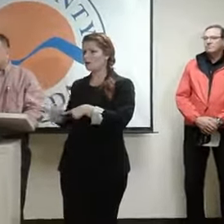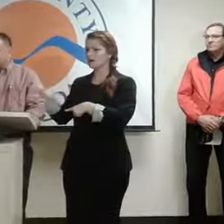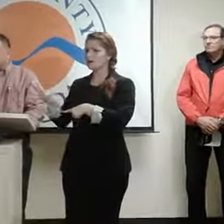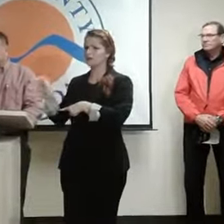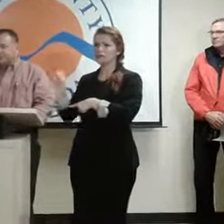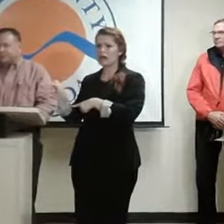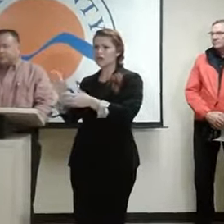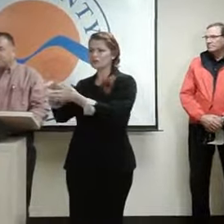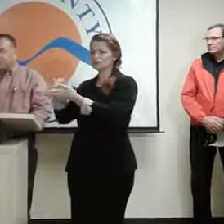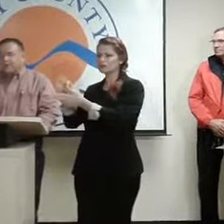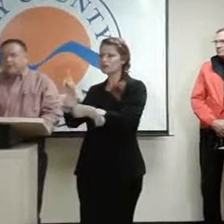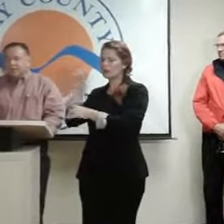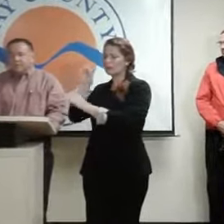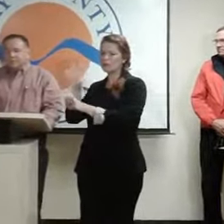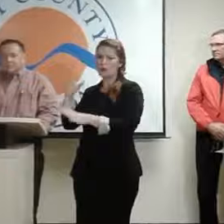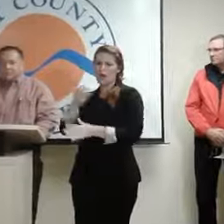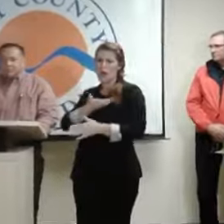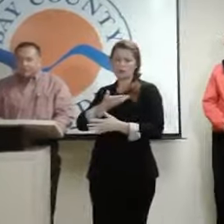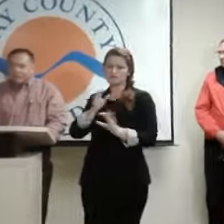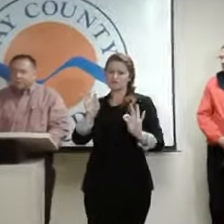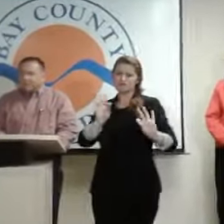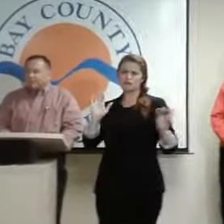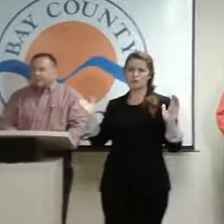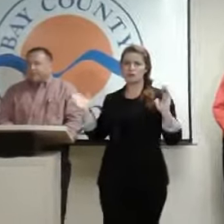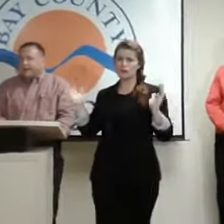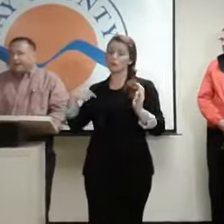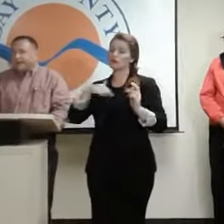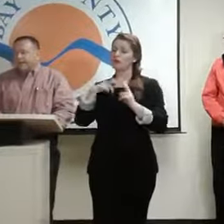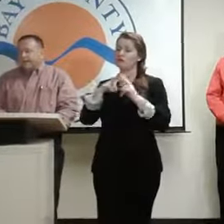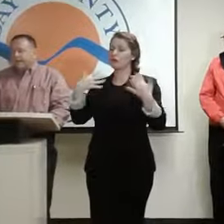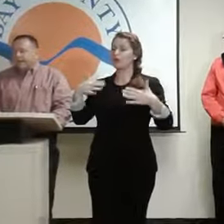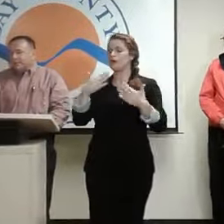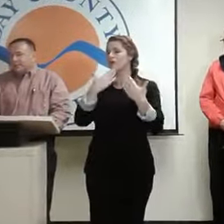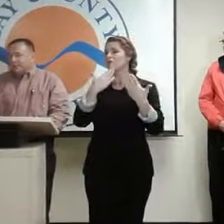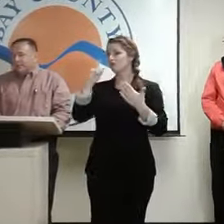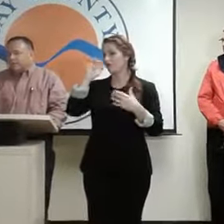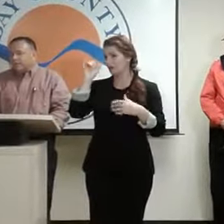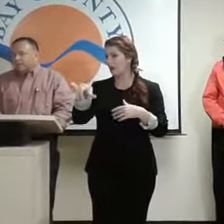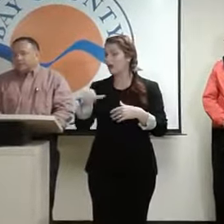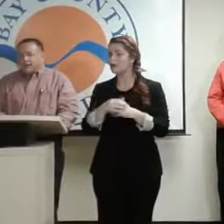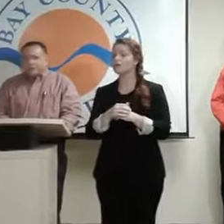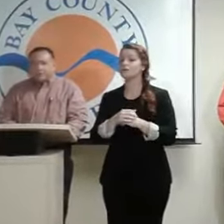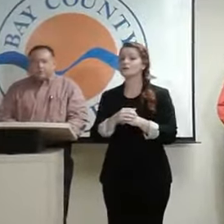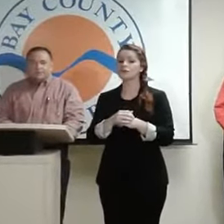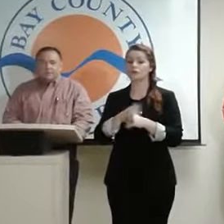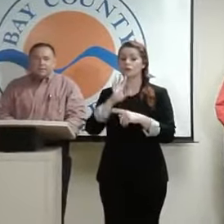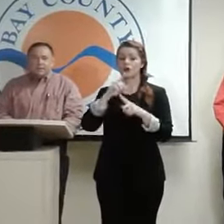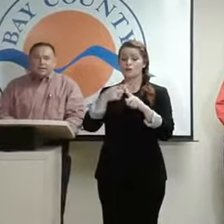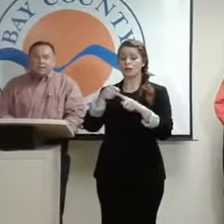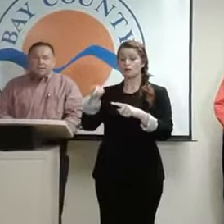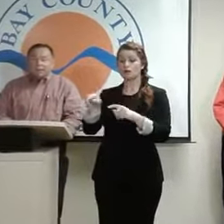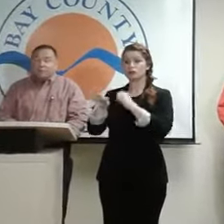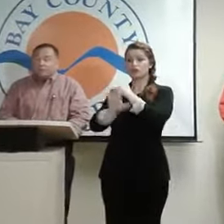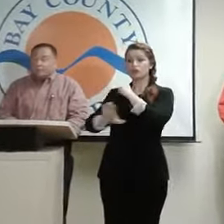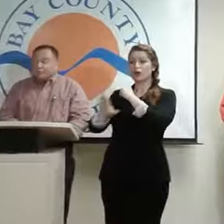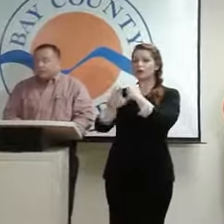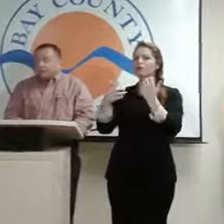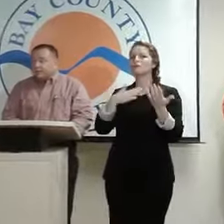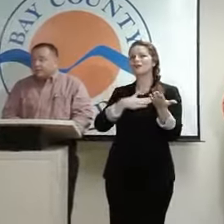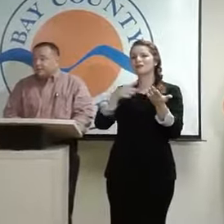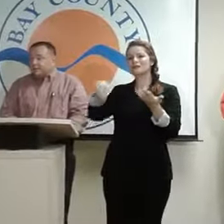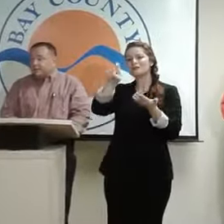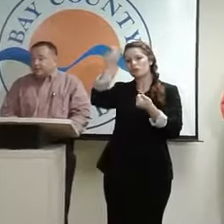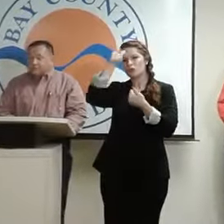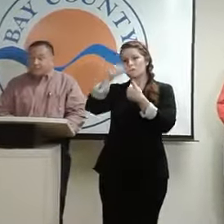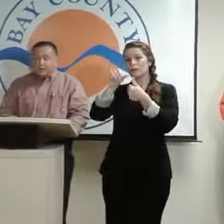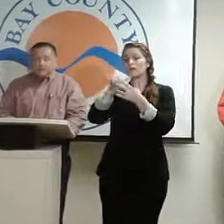South Florida and Central Florida. So certainly thankful for that. When we talk about a shelter, I'd like everybody to remember that